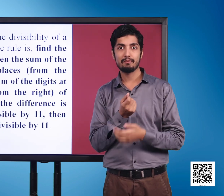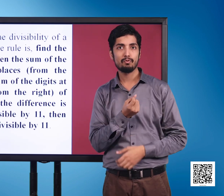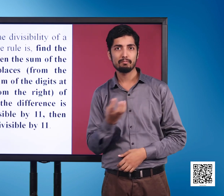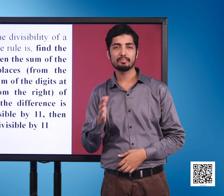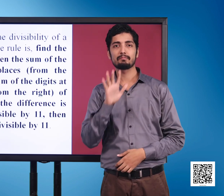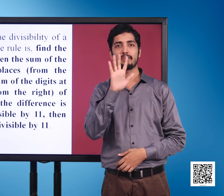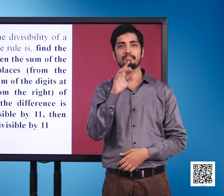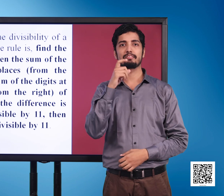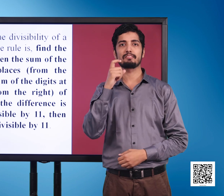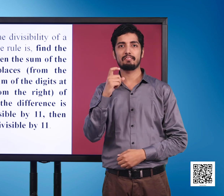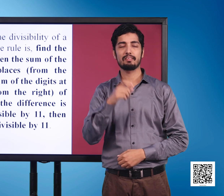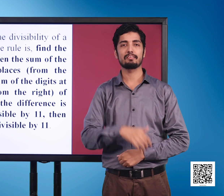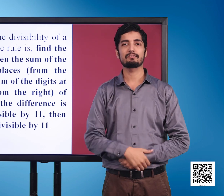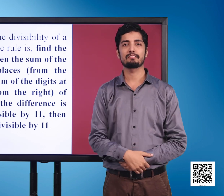Page 57.